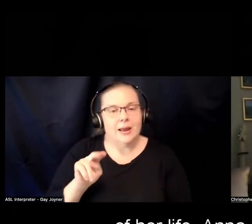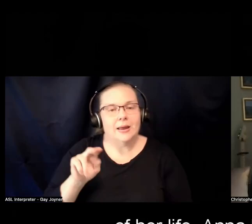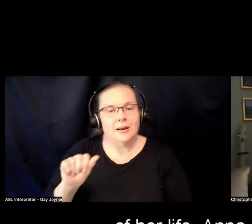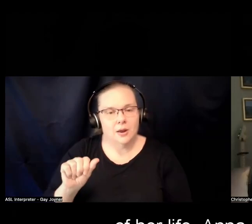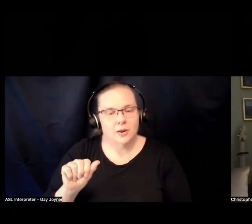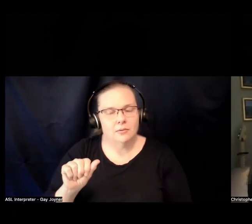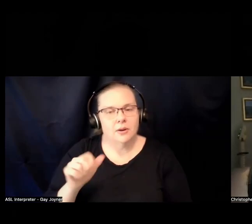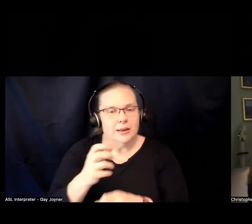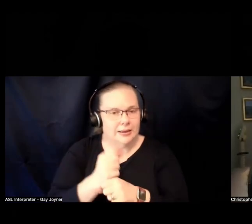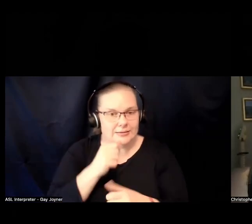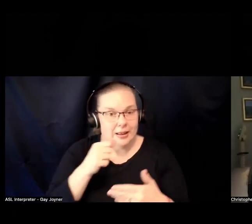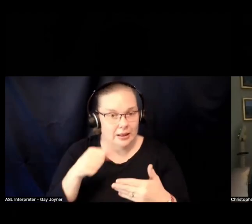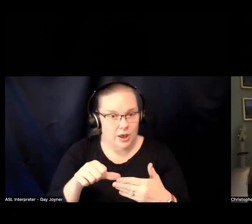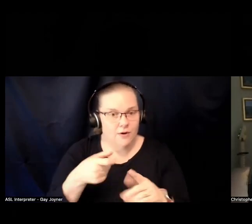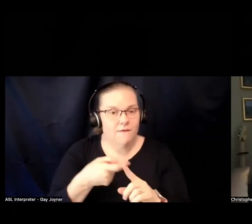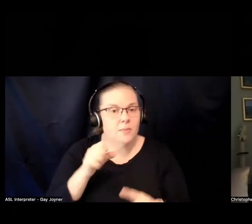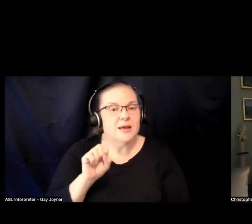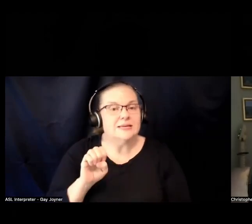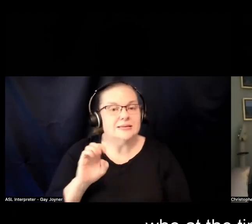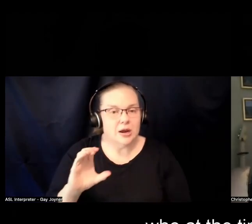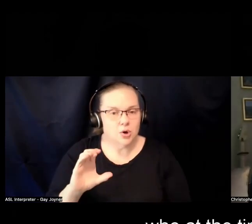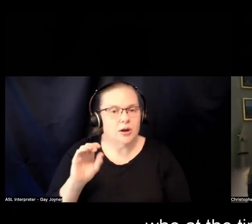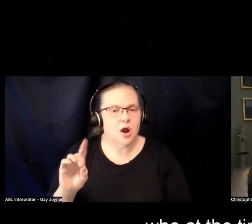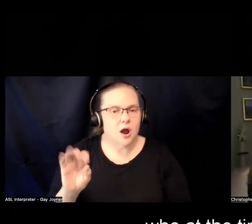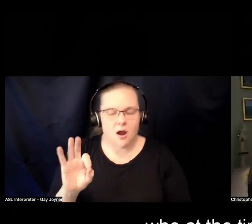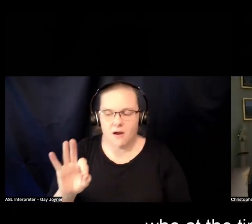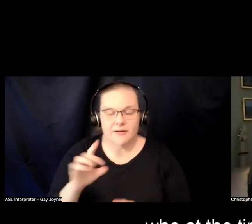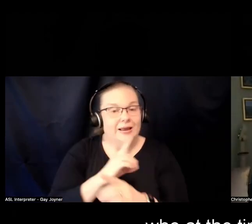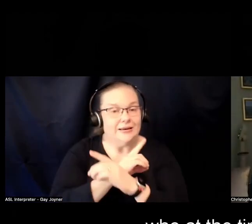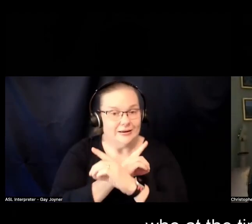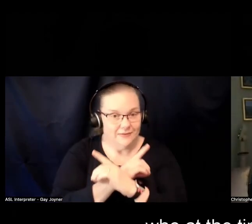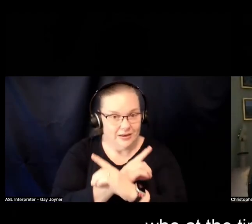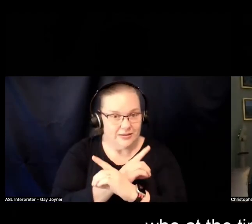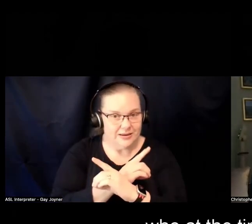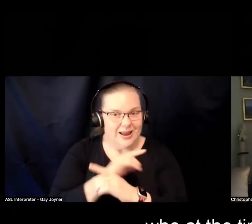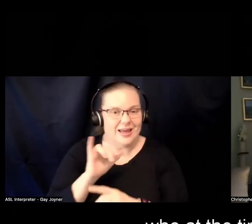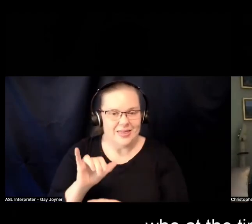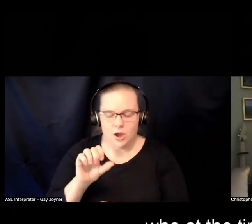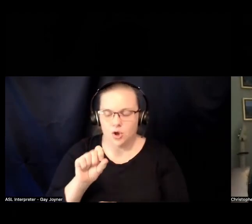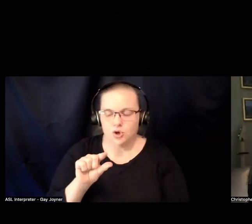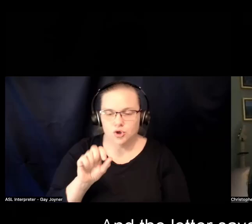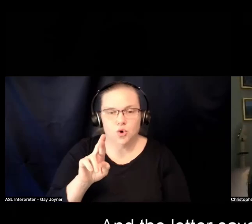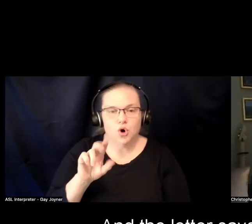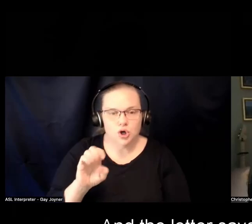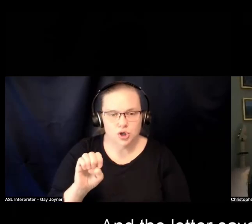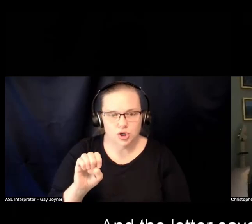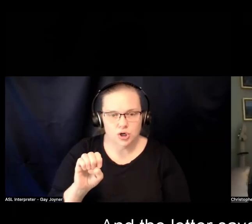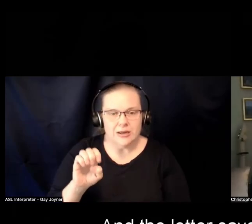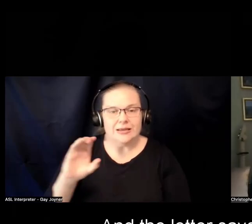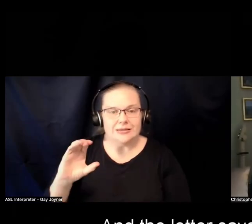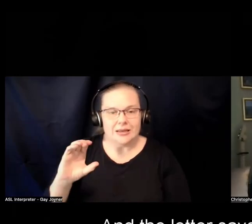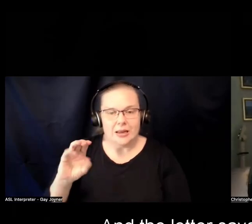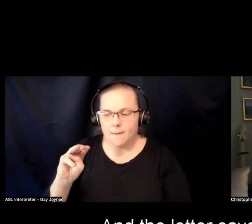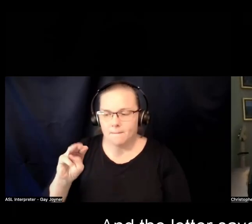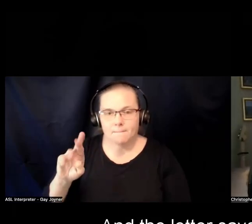a letter from the Secretary of Defense, who at the time was General George C. Marshall. And the letter